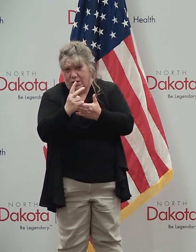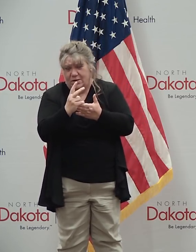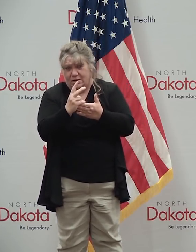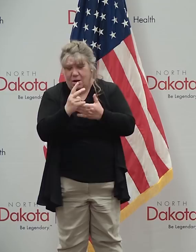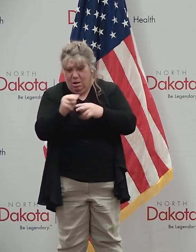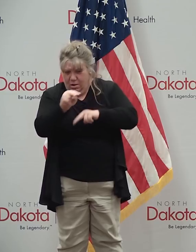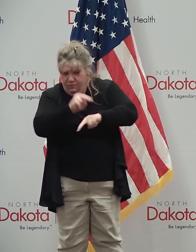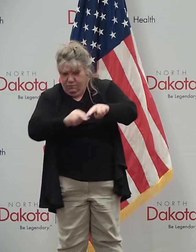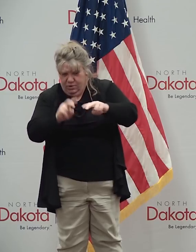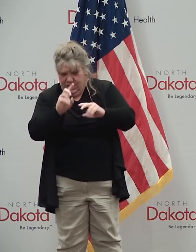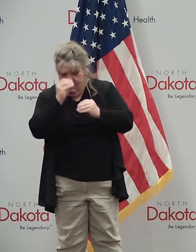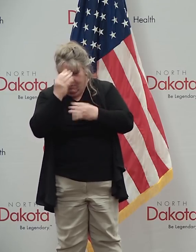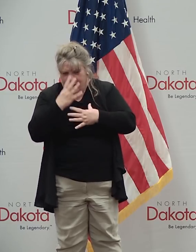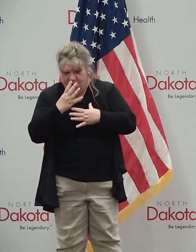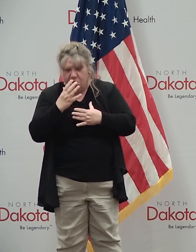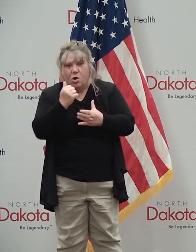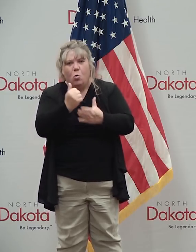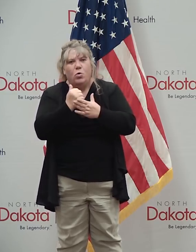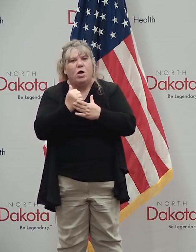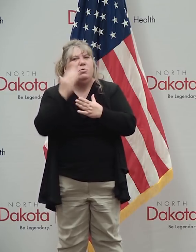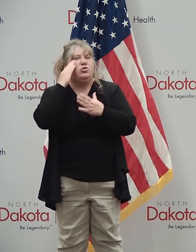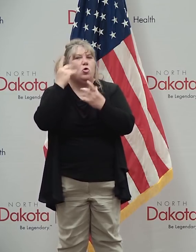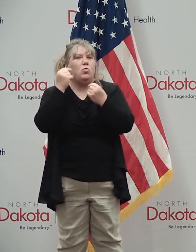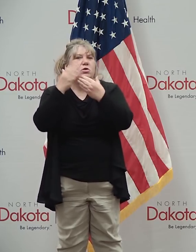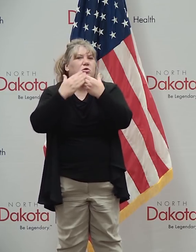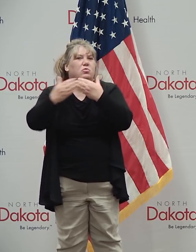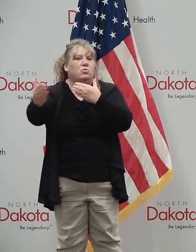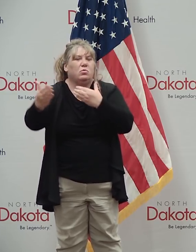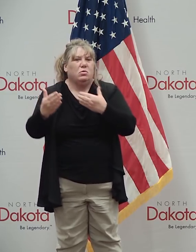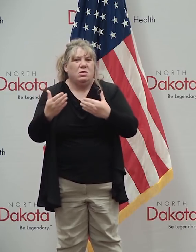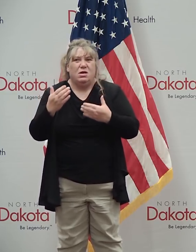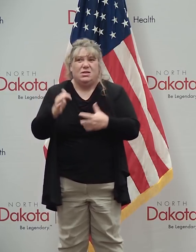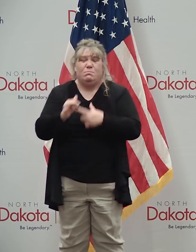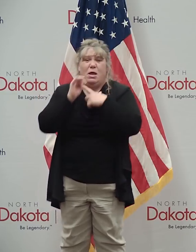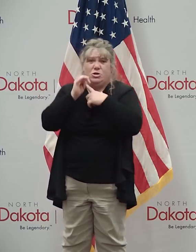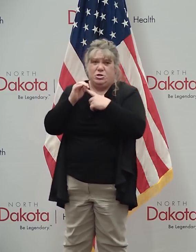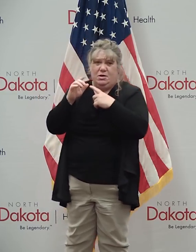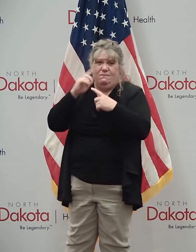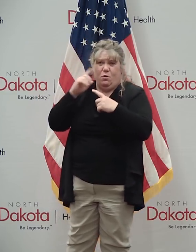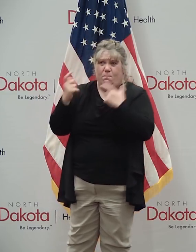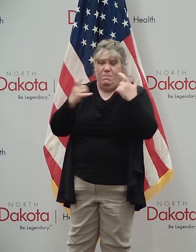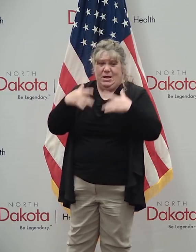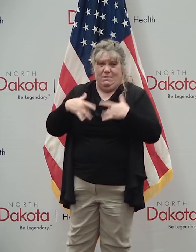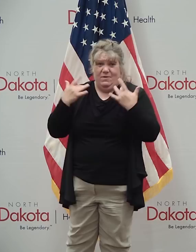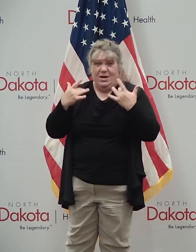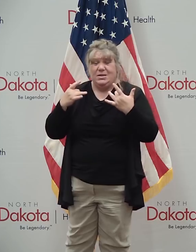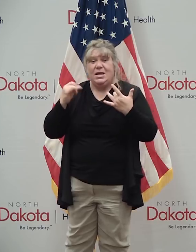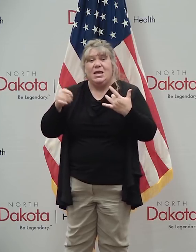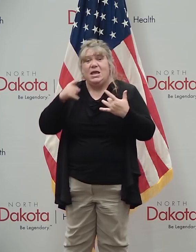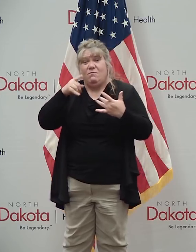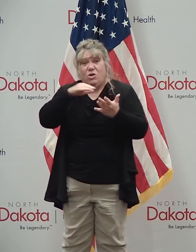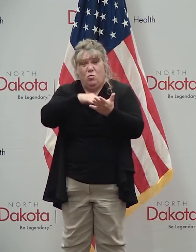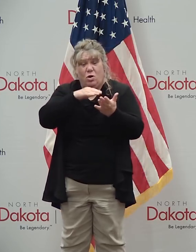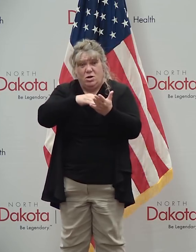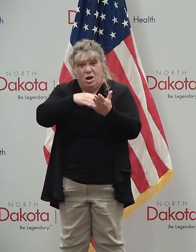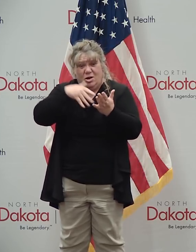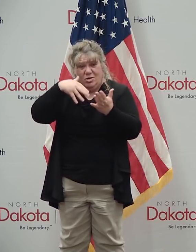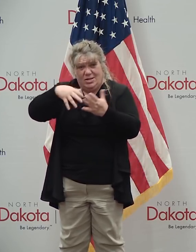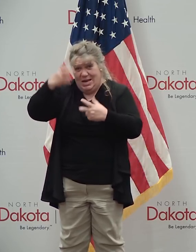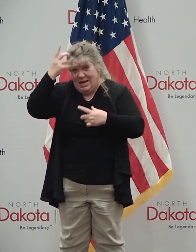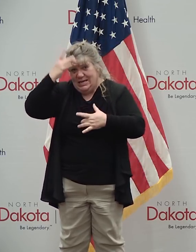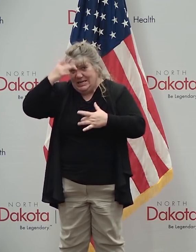Restart, and then we would have additional guidance for large events. But if you're an epidemiologist, your greatest fear